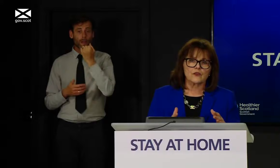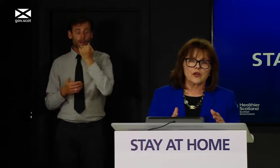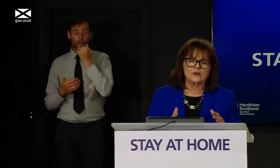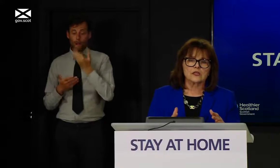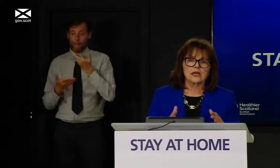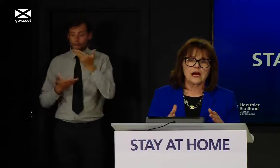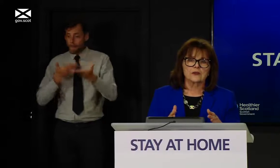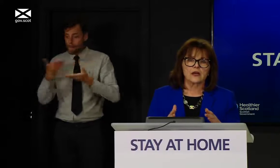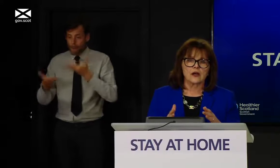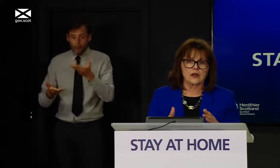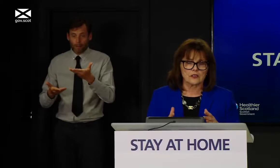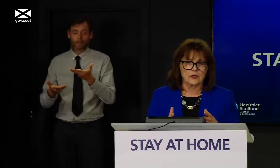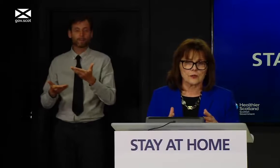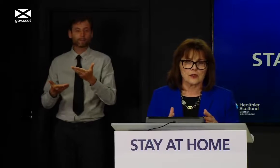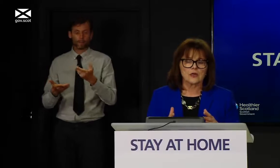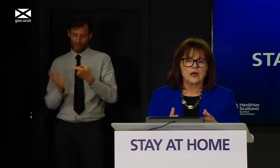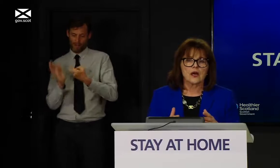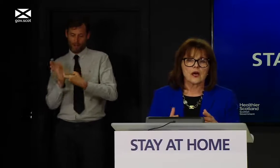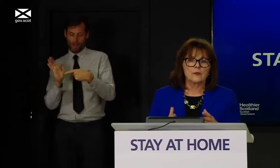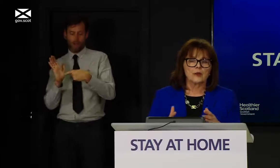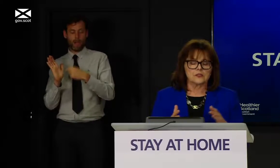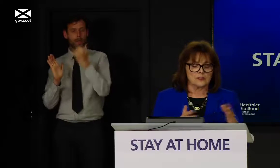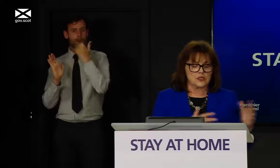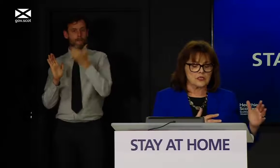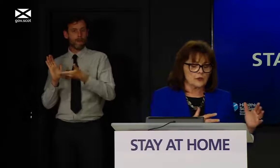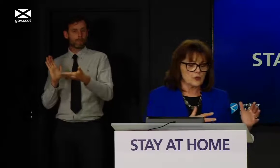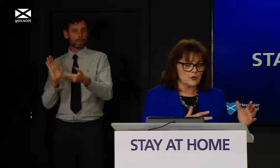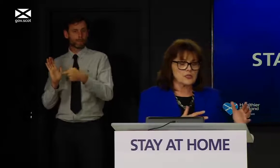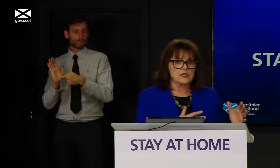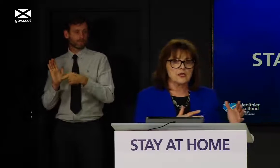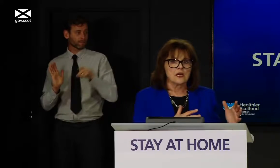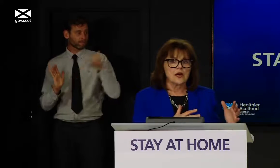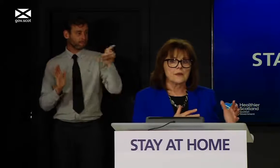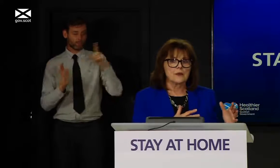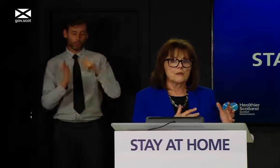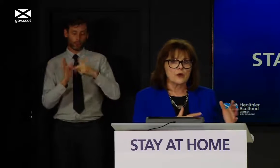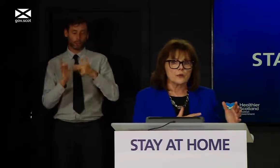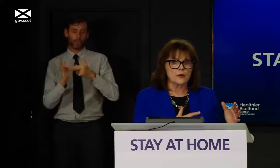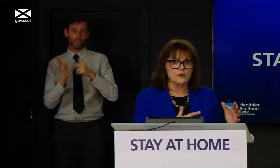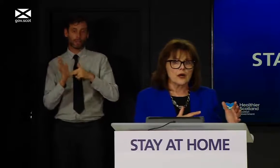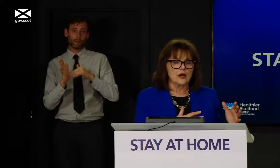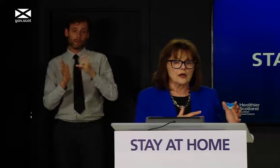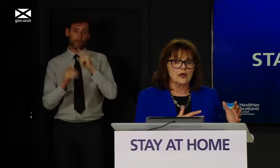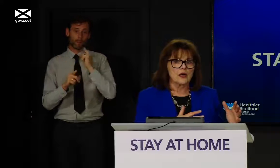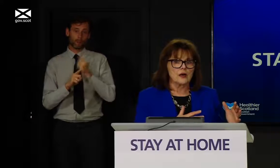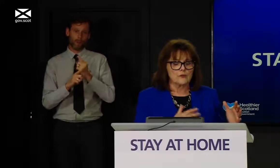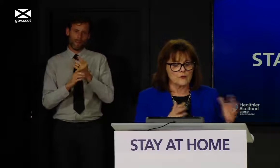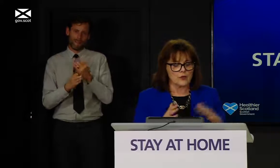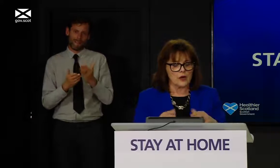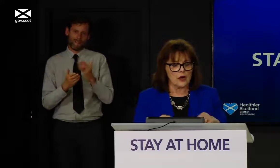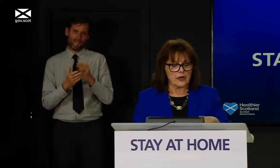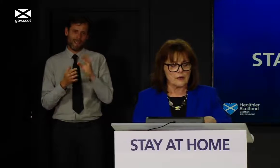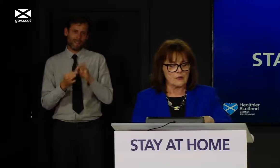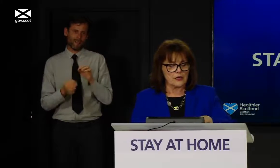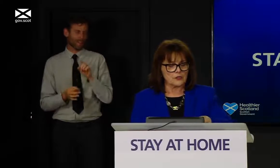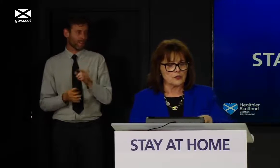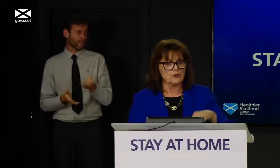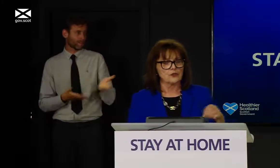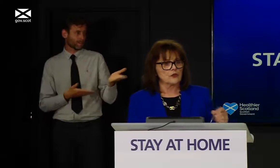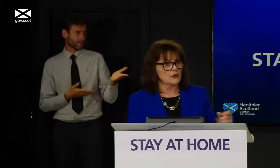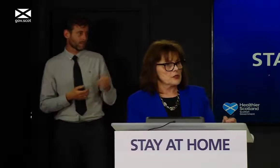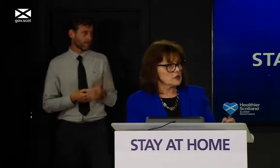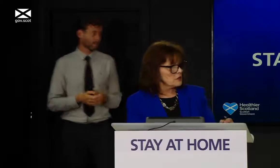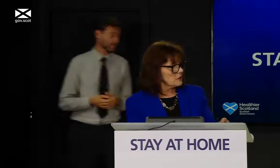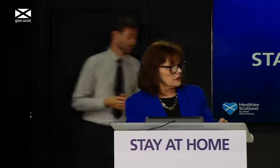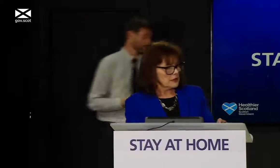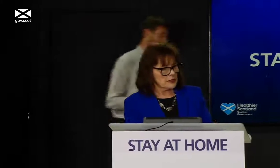cases of the virus and the R number. But Jason may want to see a bit more about that before I come back to